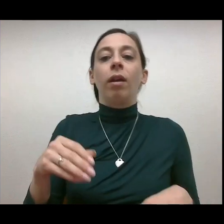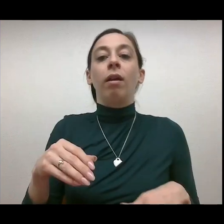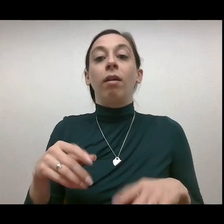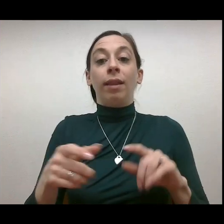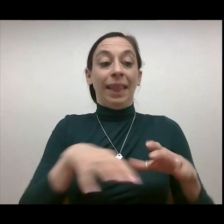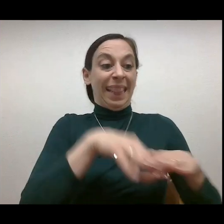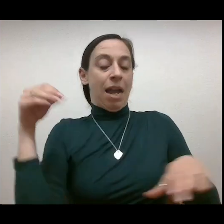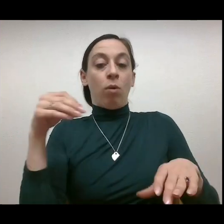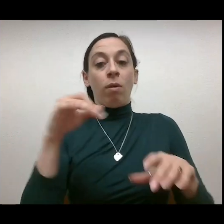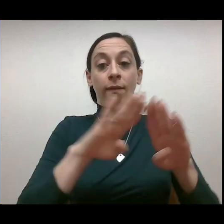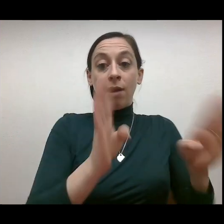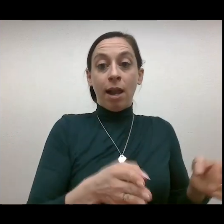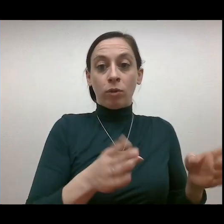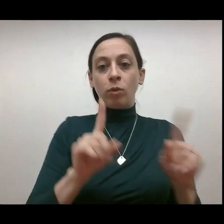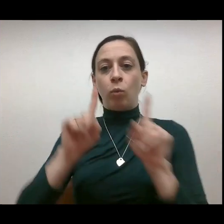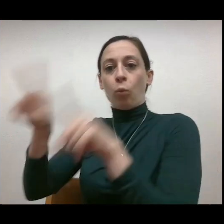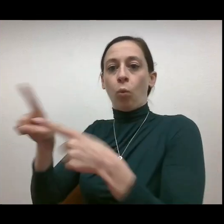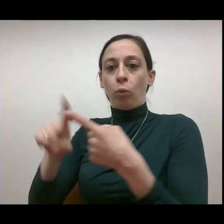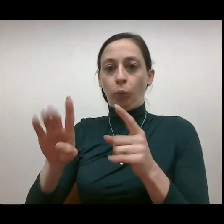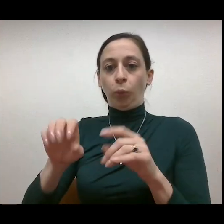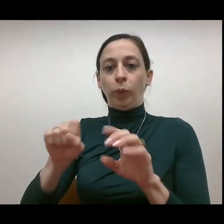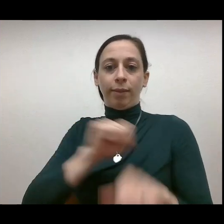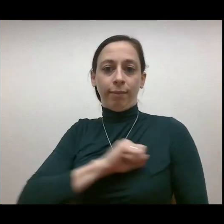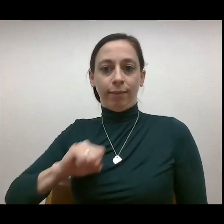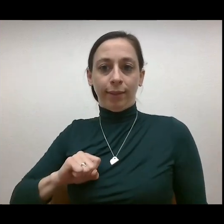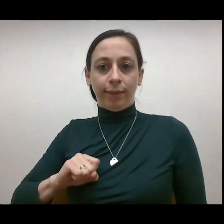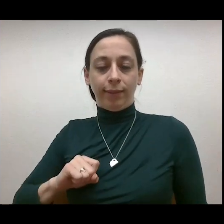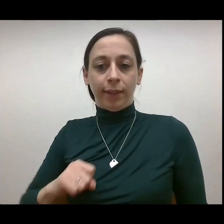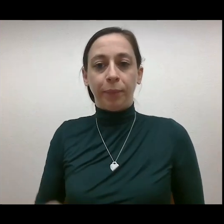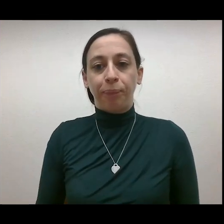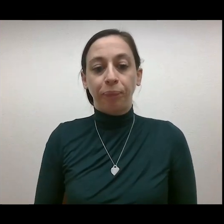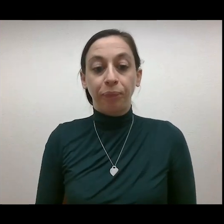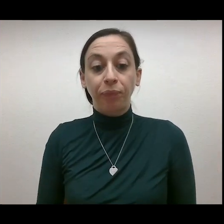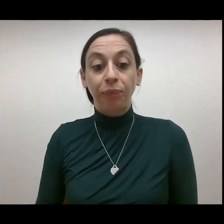The House will then send the bill to the Senate.